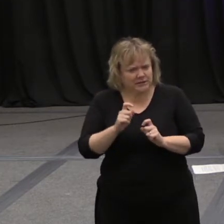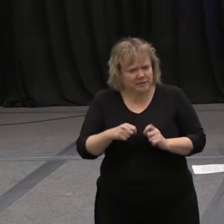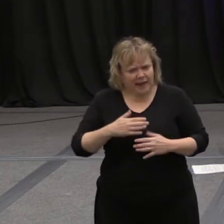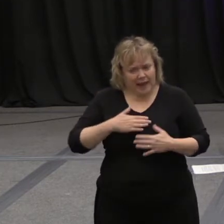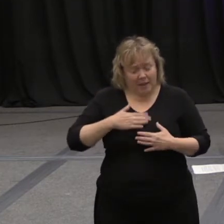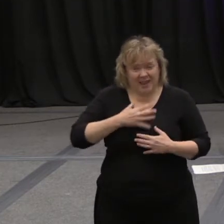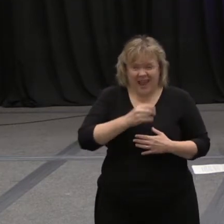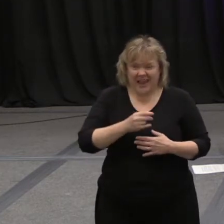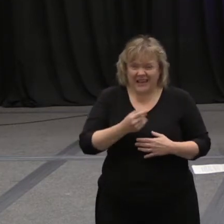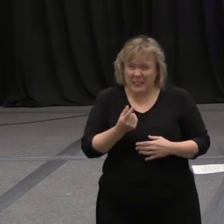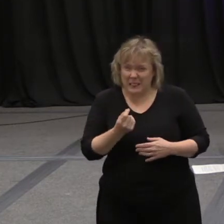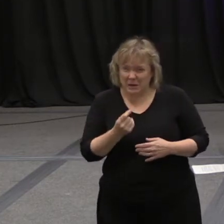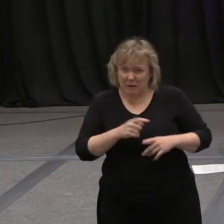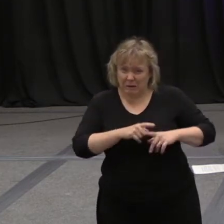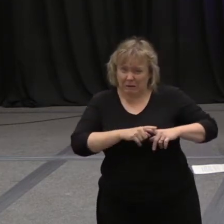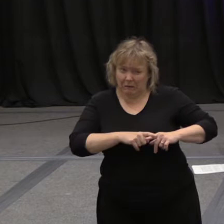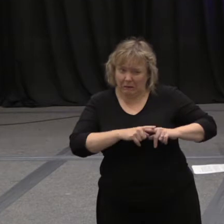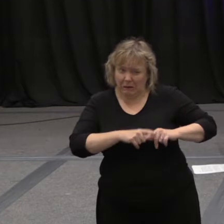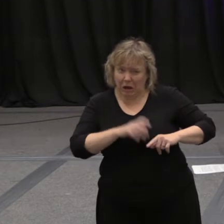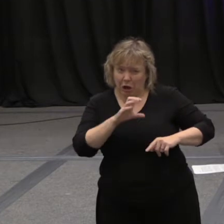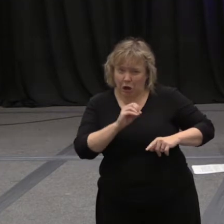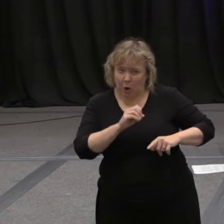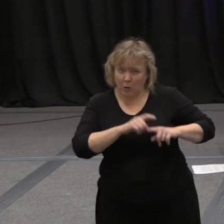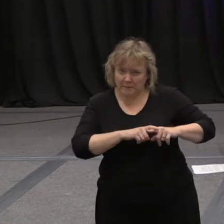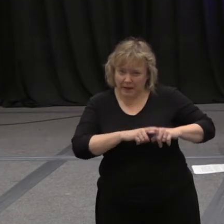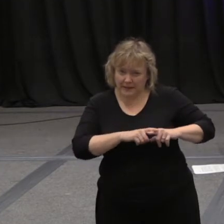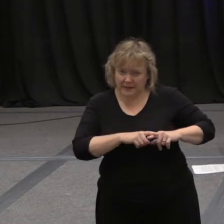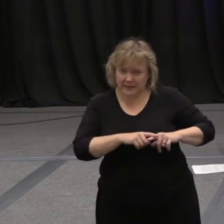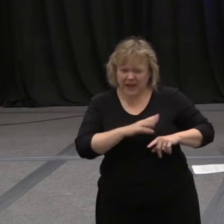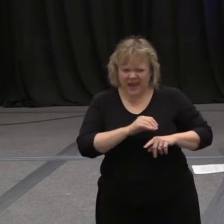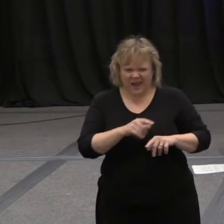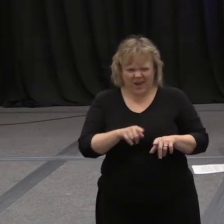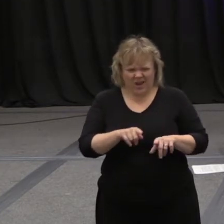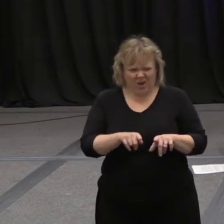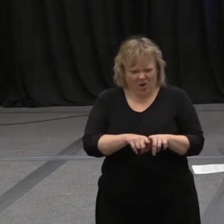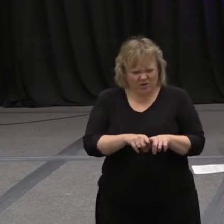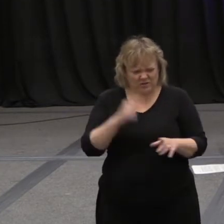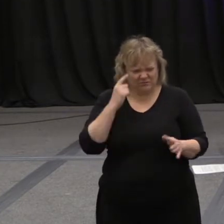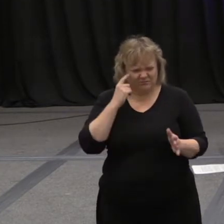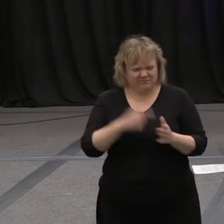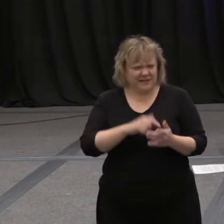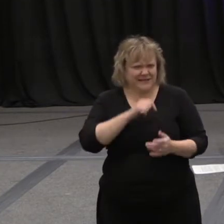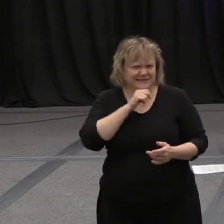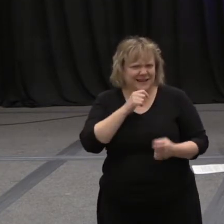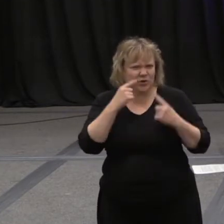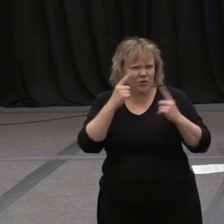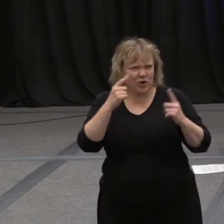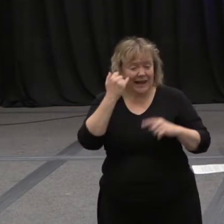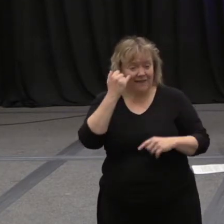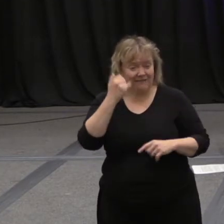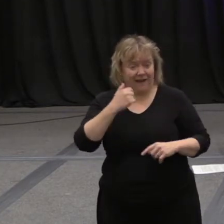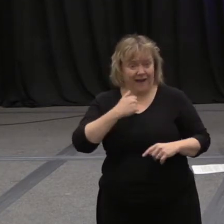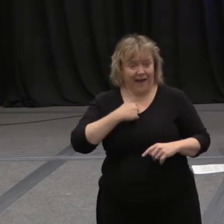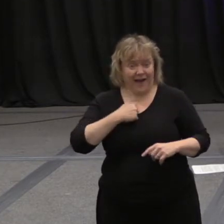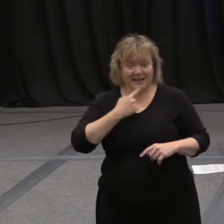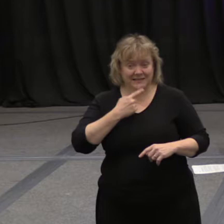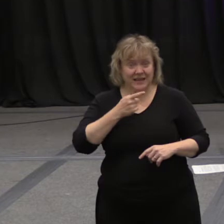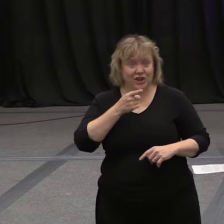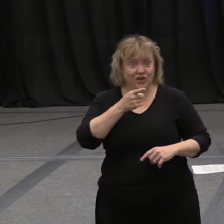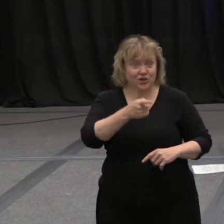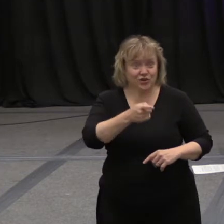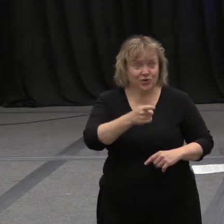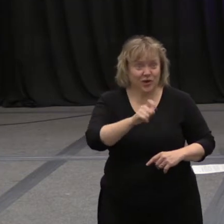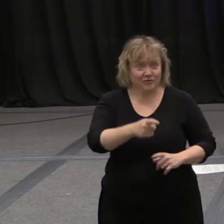tad, and also really useless and was never going to work. Because if I put my happiness on you to